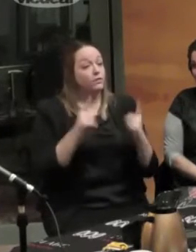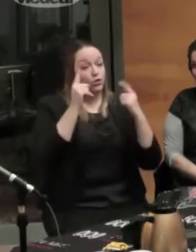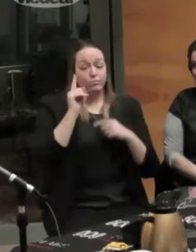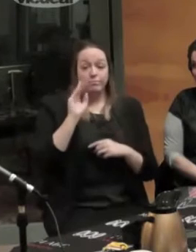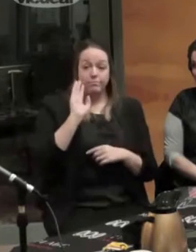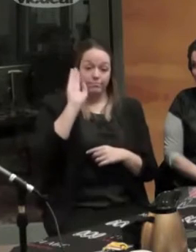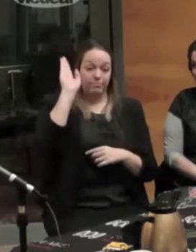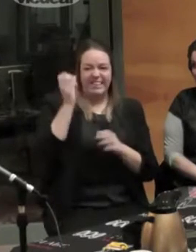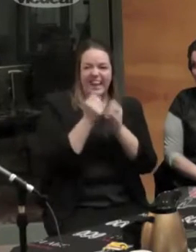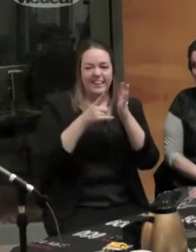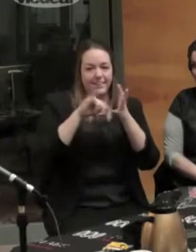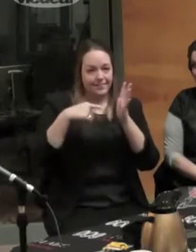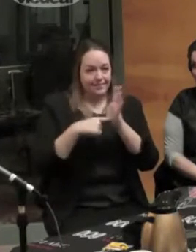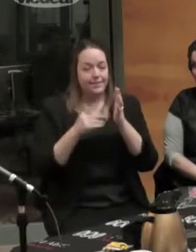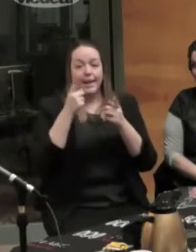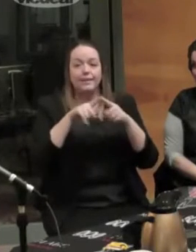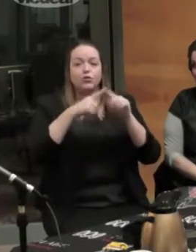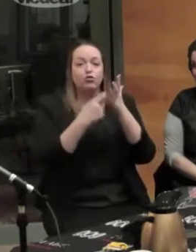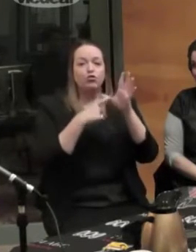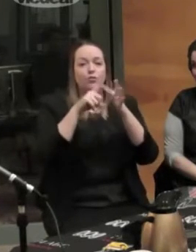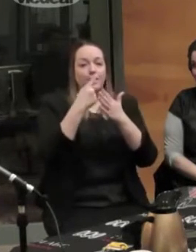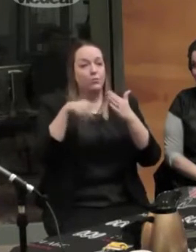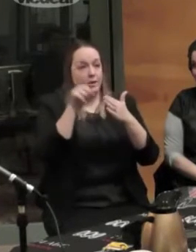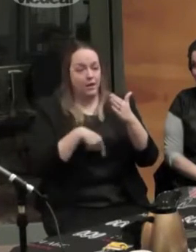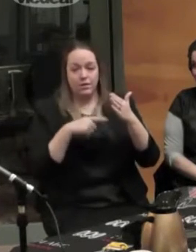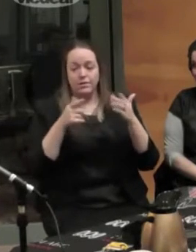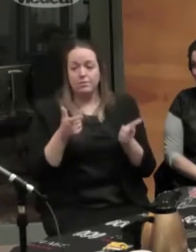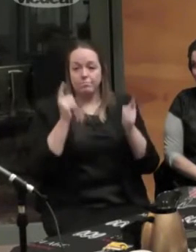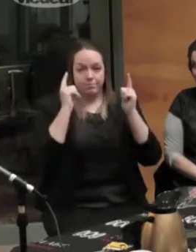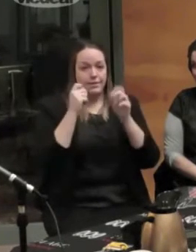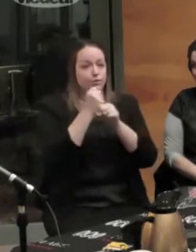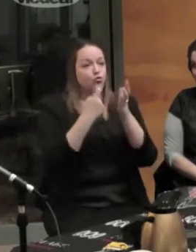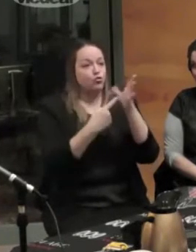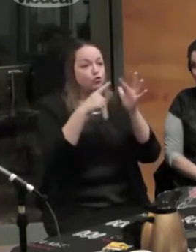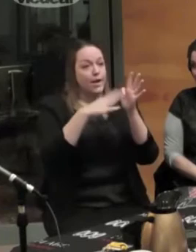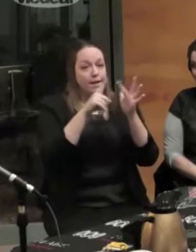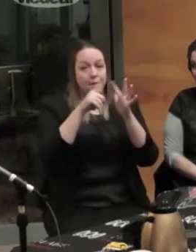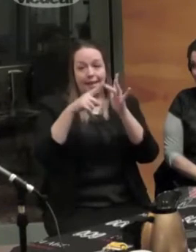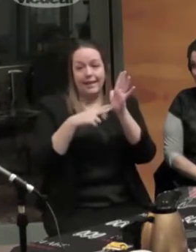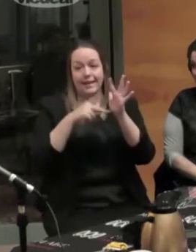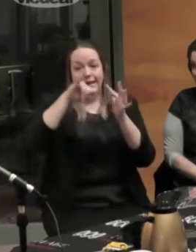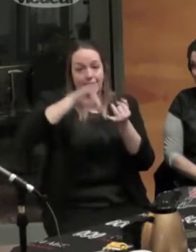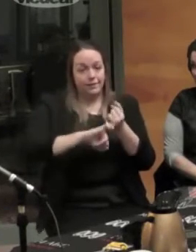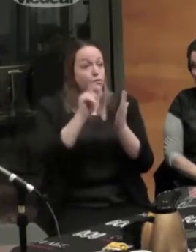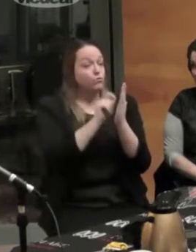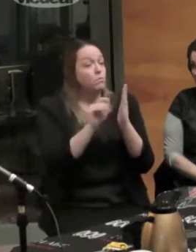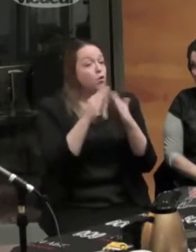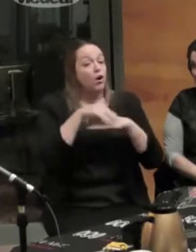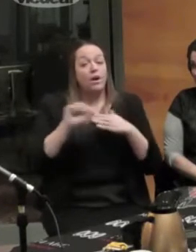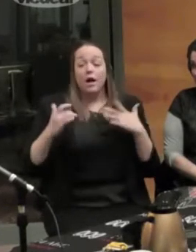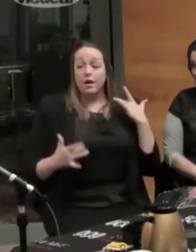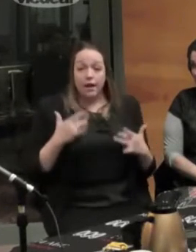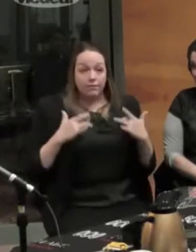Commissioner, now retired former Race Discrimination Commissioner, Graeme Innes, who's written the book about his life and how